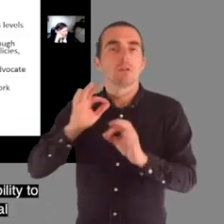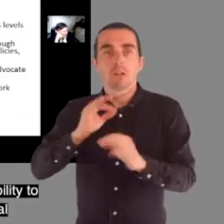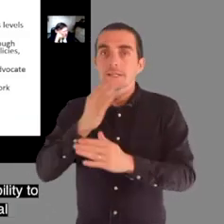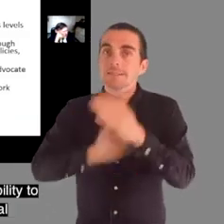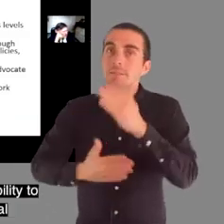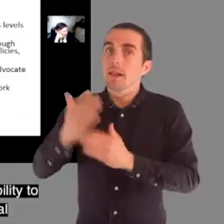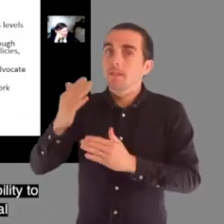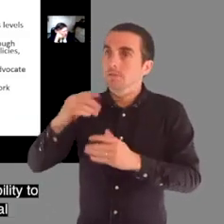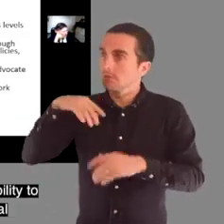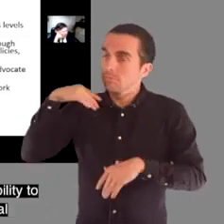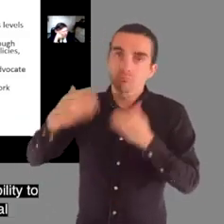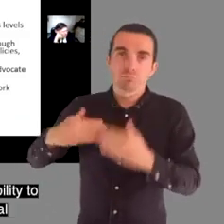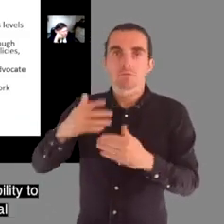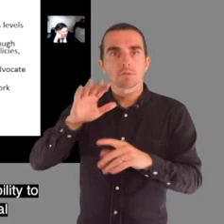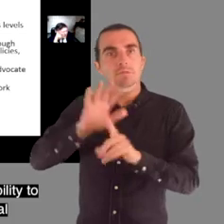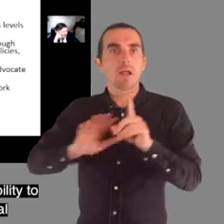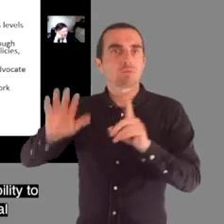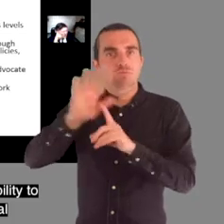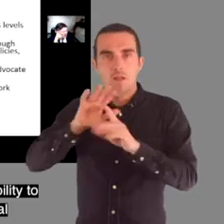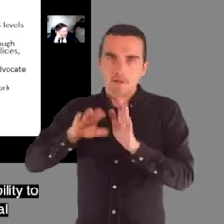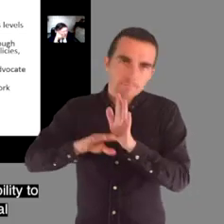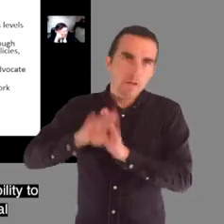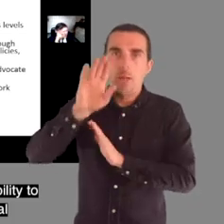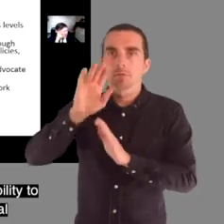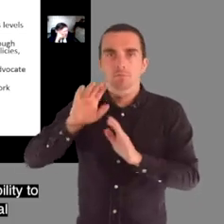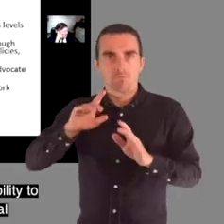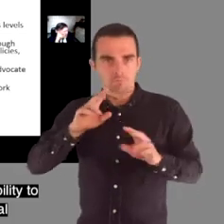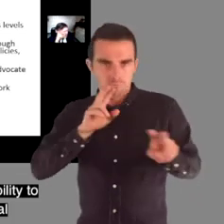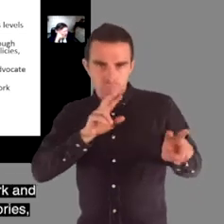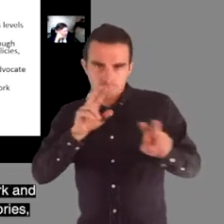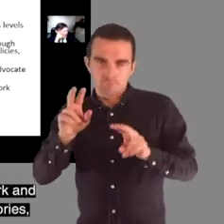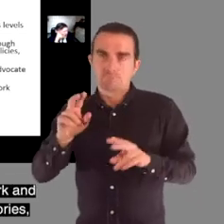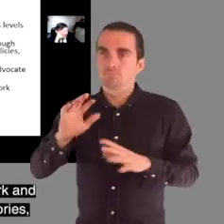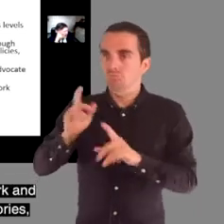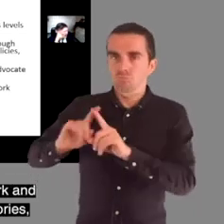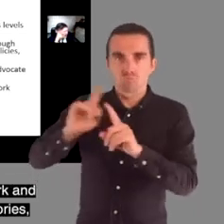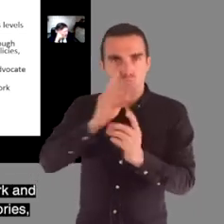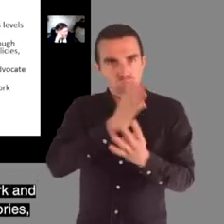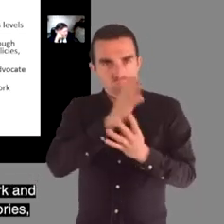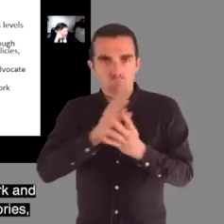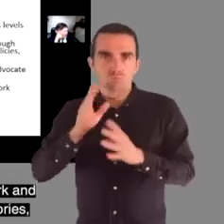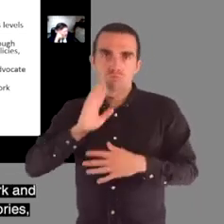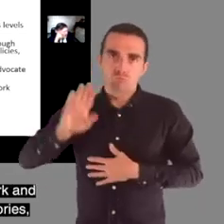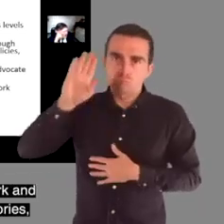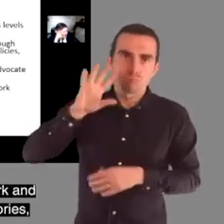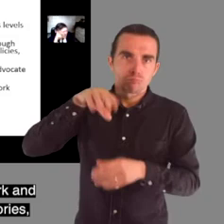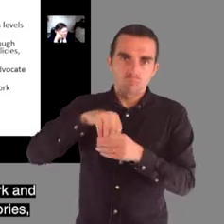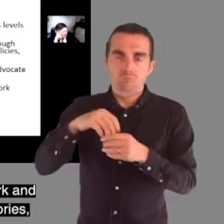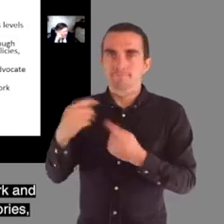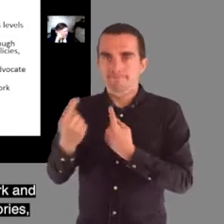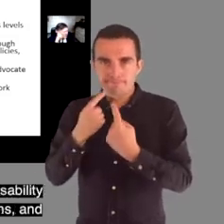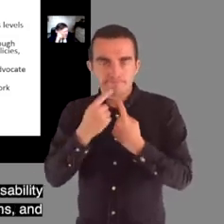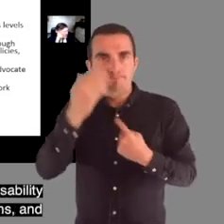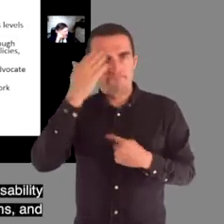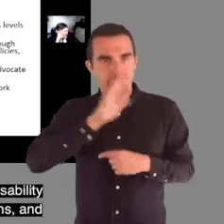issues related to disability to the forefront of the national development through a network and representatives from